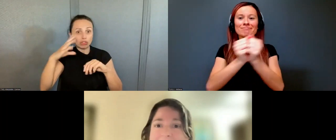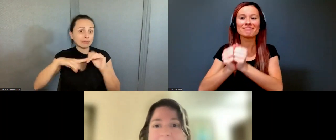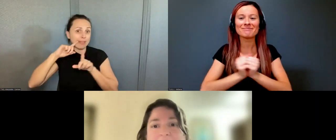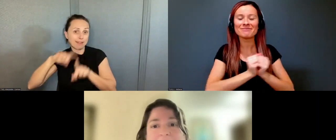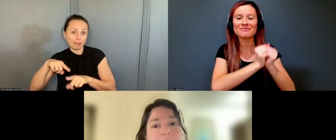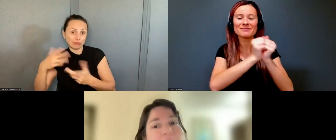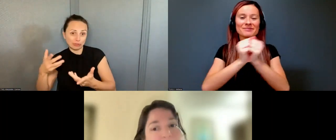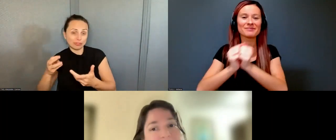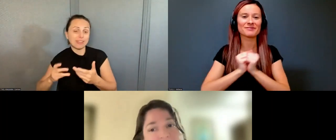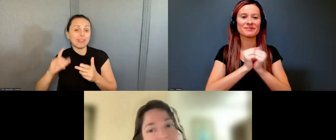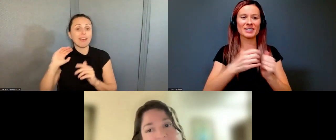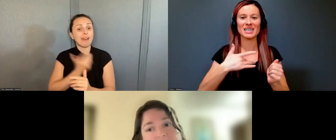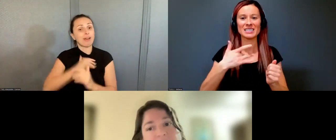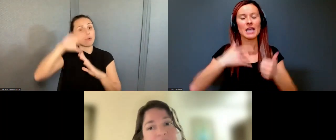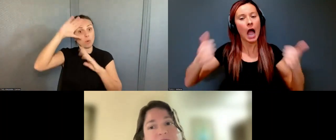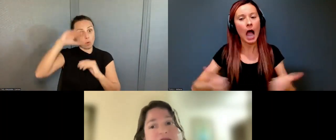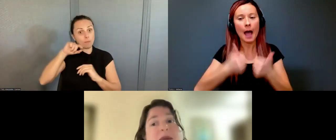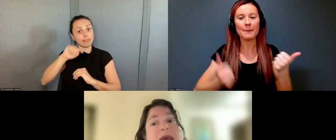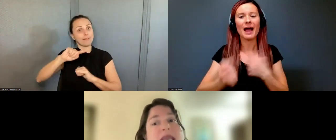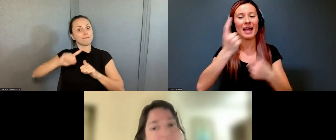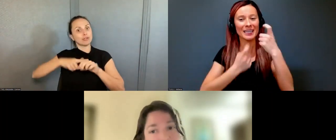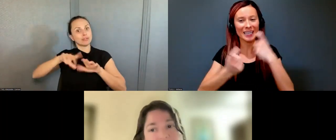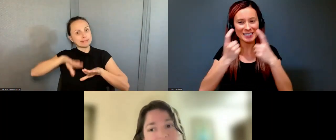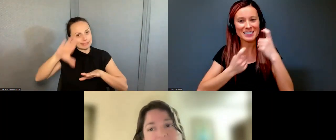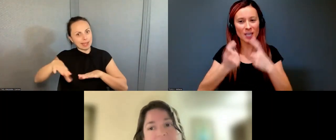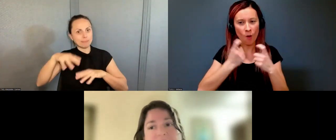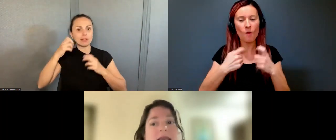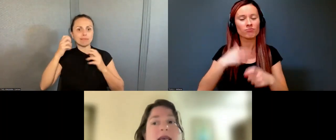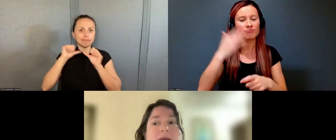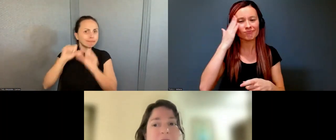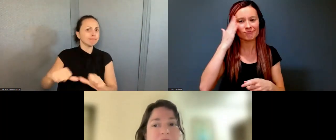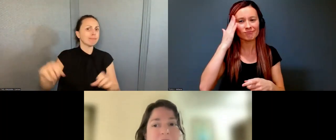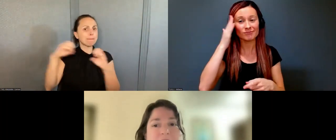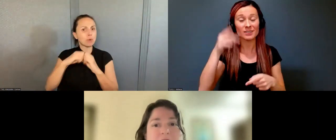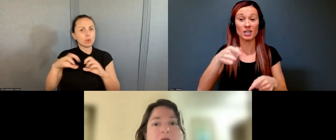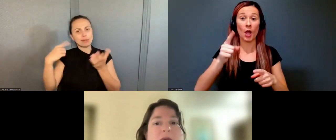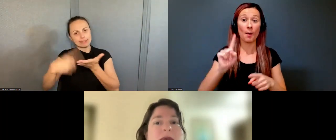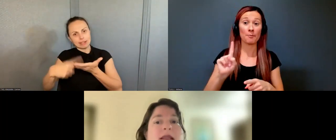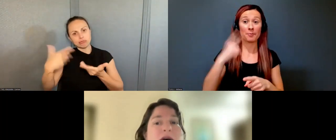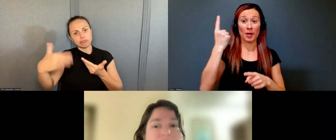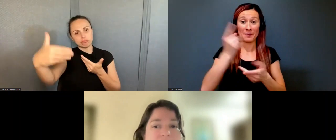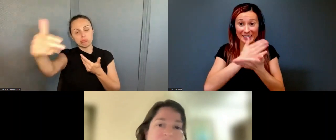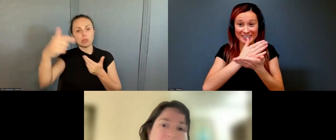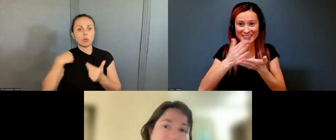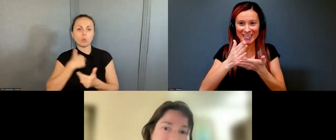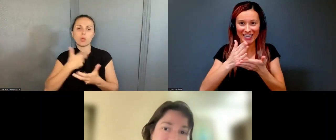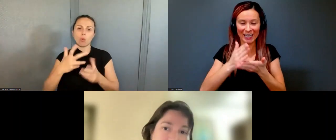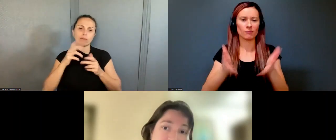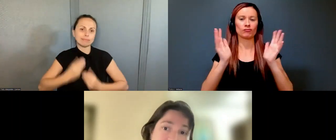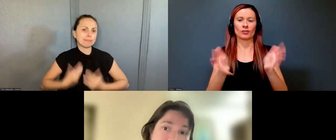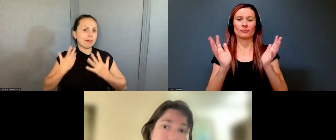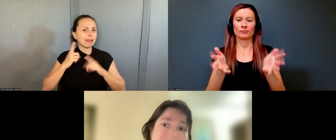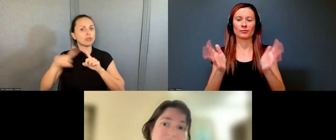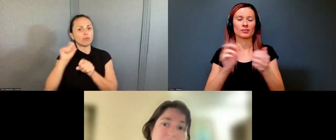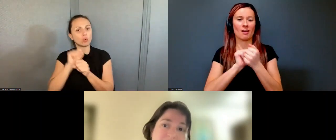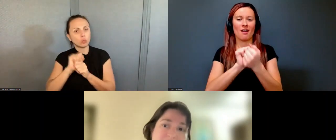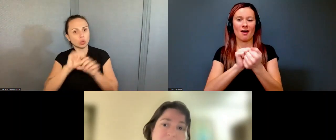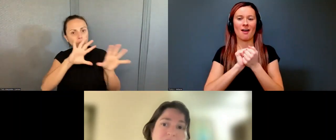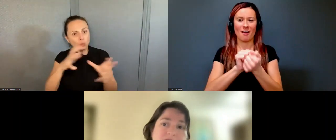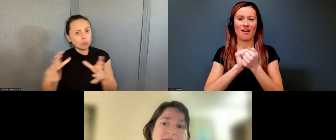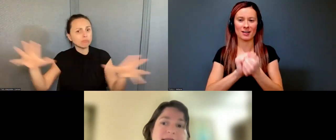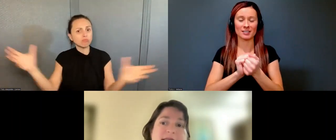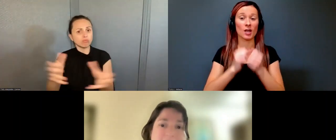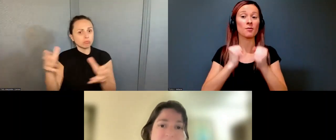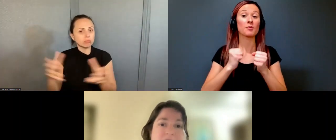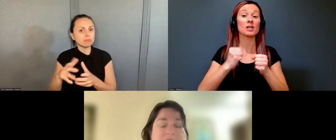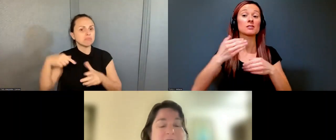answers, and our hope is that this is the first of many conversations that can come out of this. We would love to inspire different working groups to come